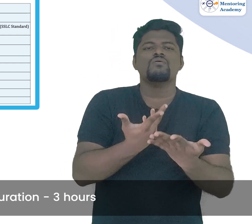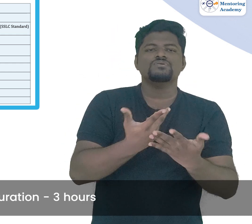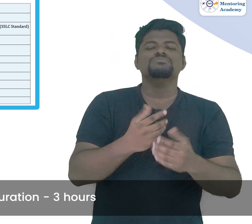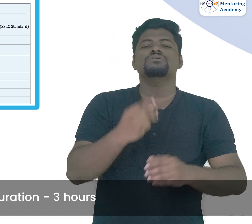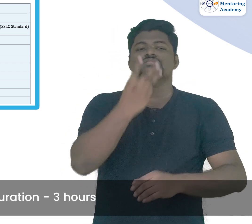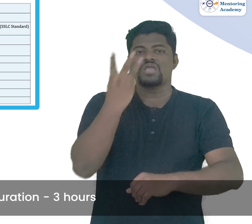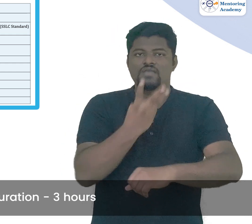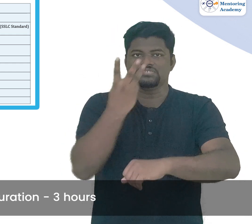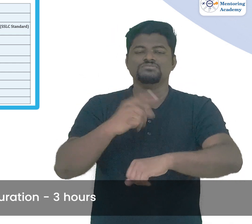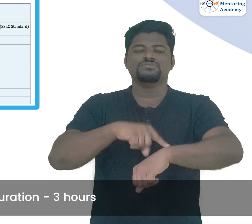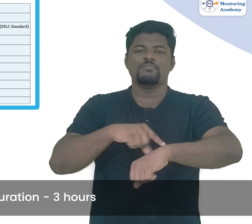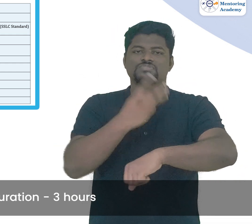duration, 3 hours.